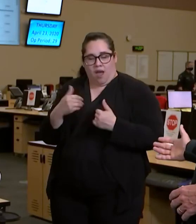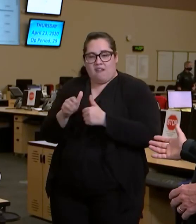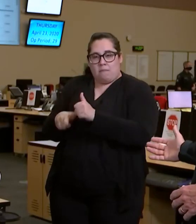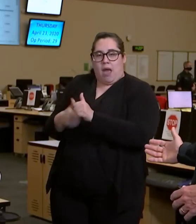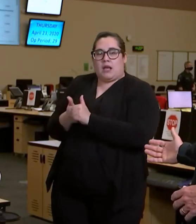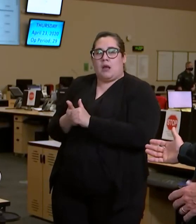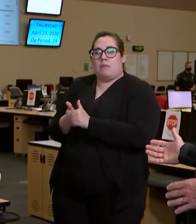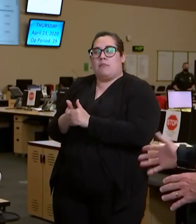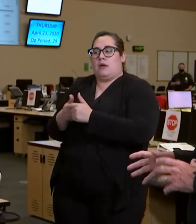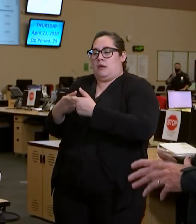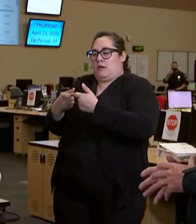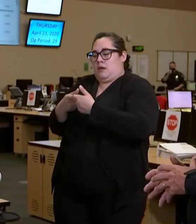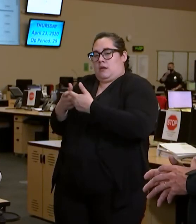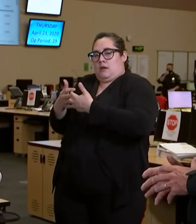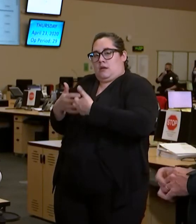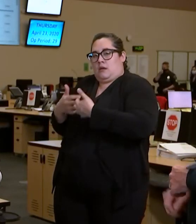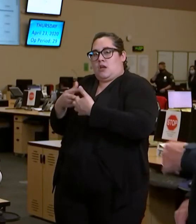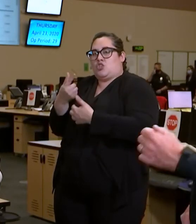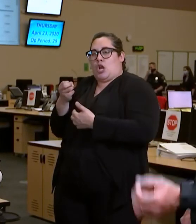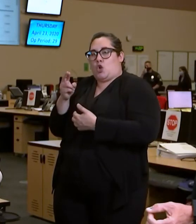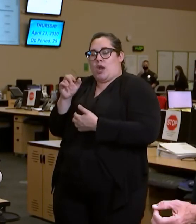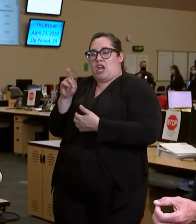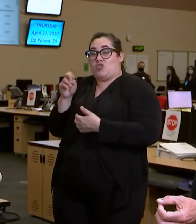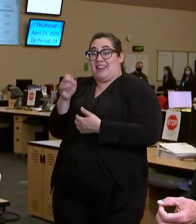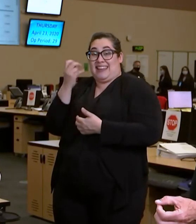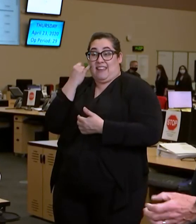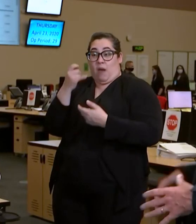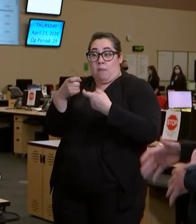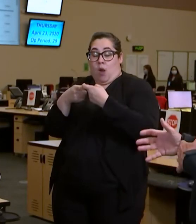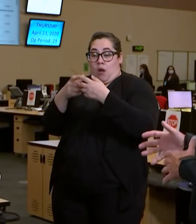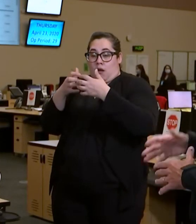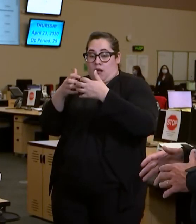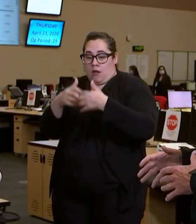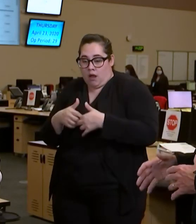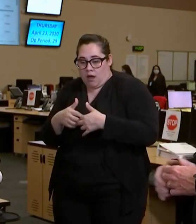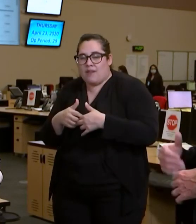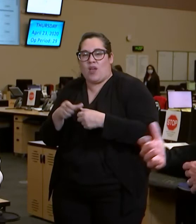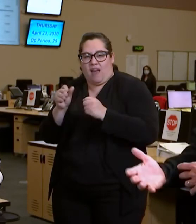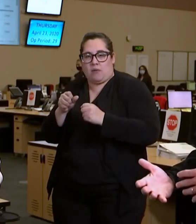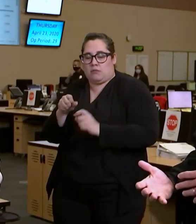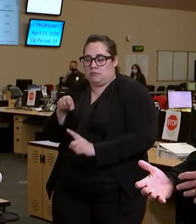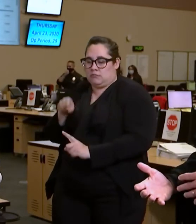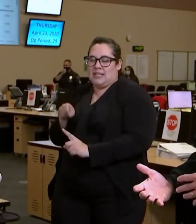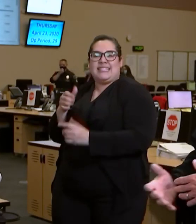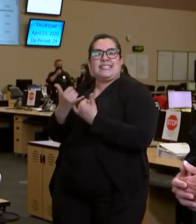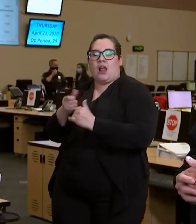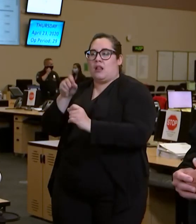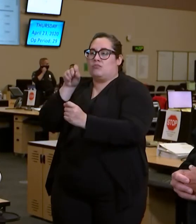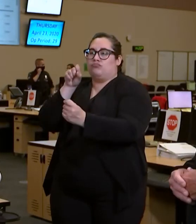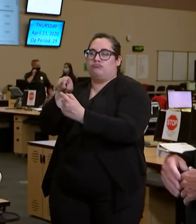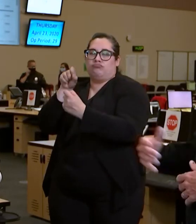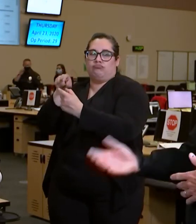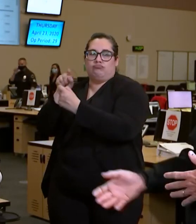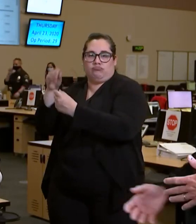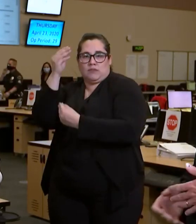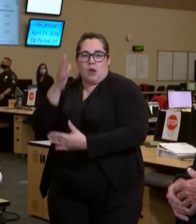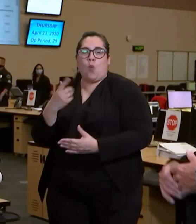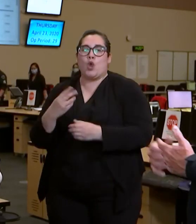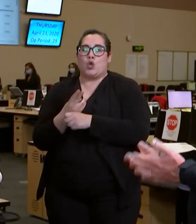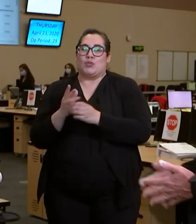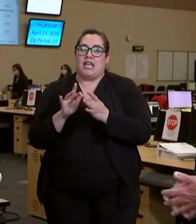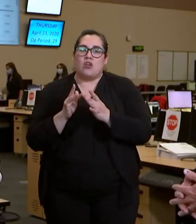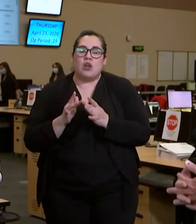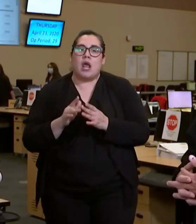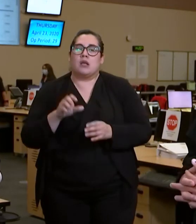backup generation capabilities in this building, so if the power were to go out, we have the capability to still transmit. We use the